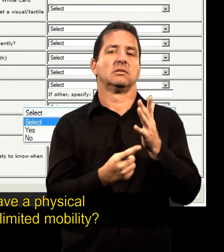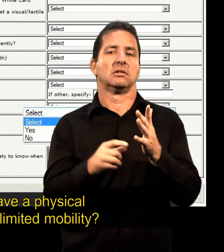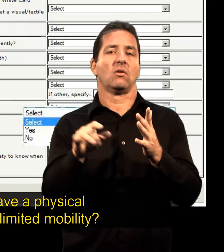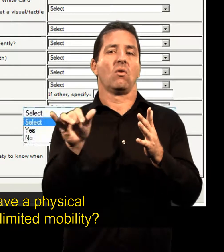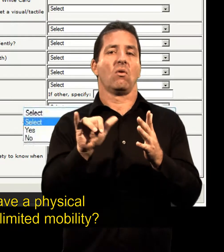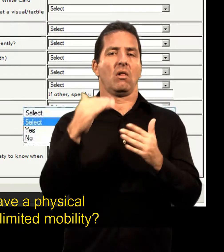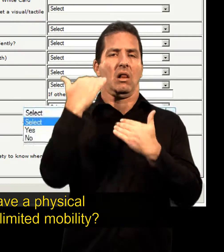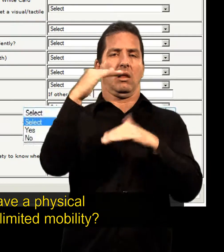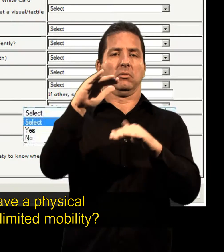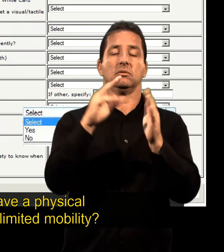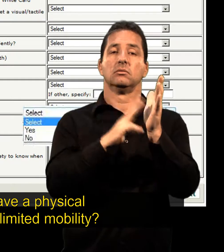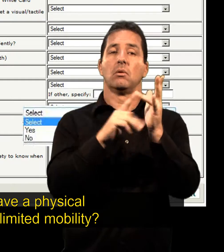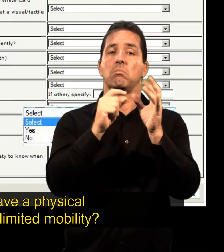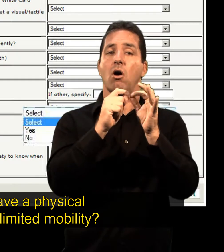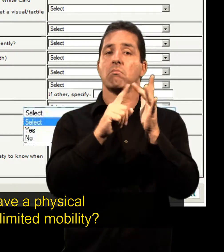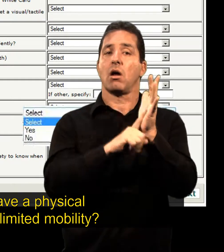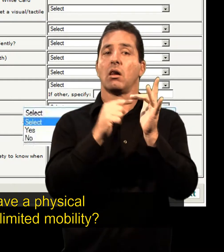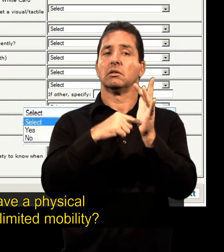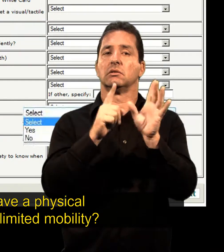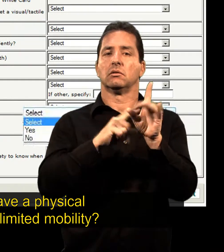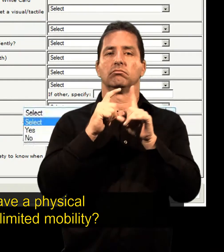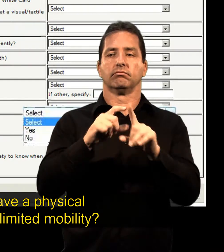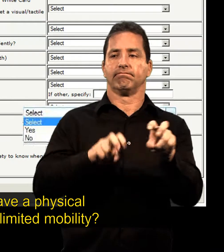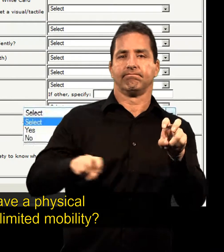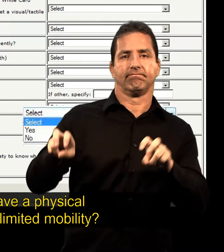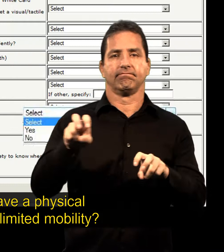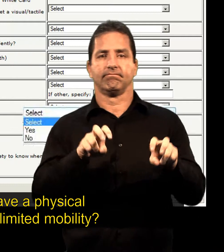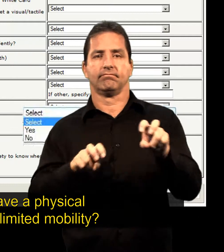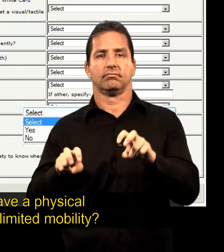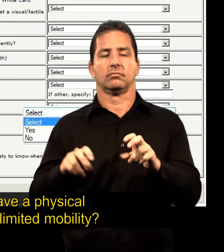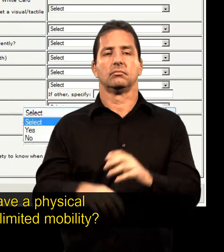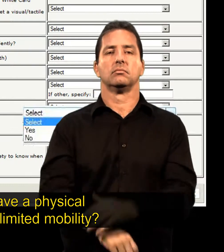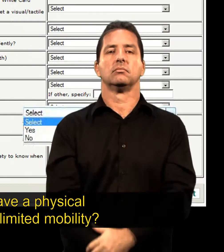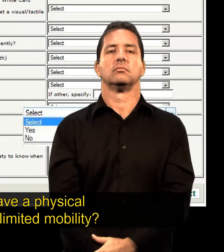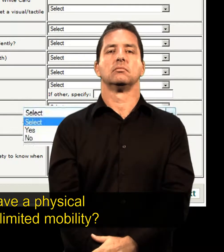Do you have a physical disability or limited mobility?